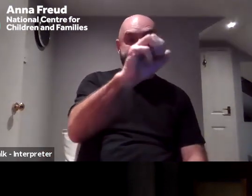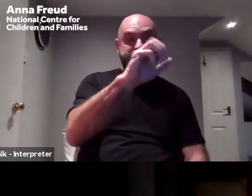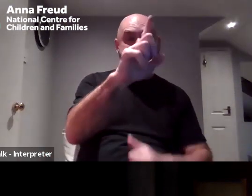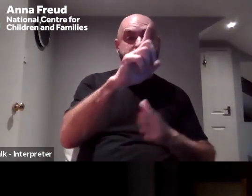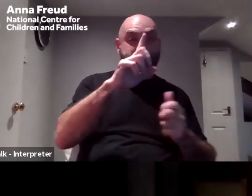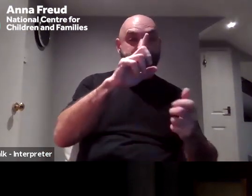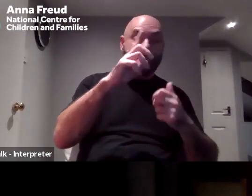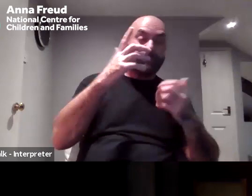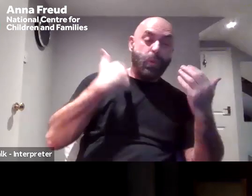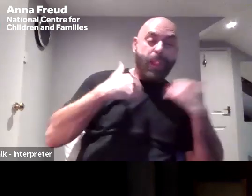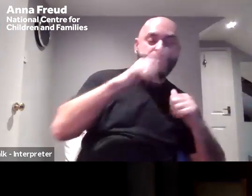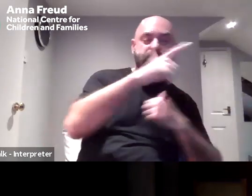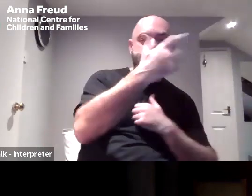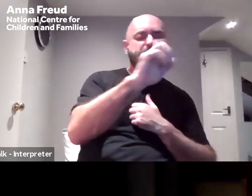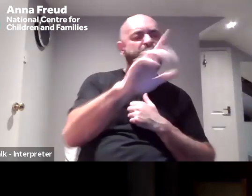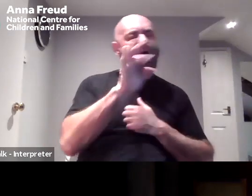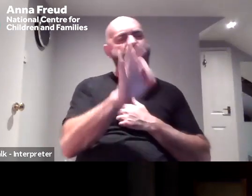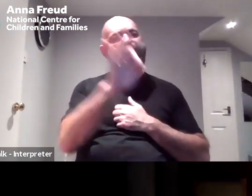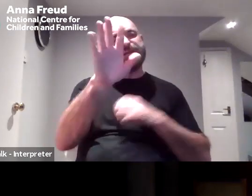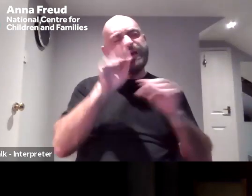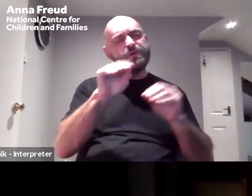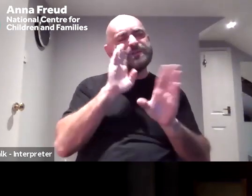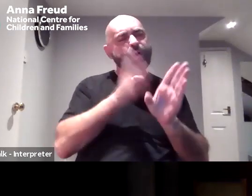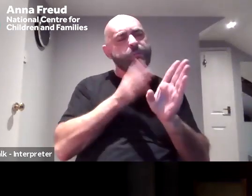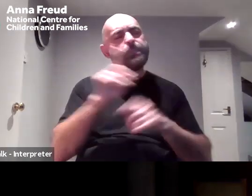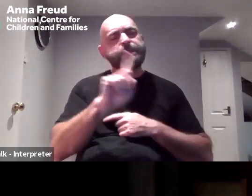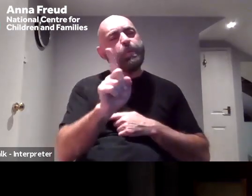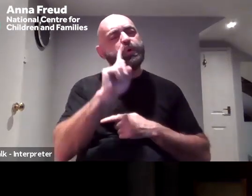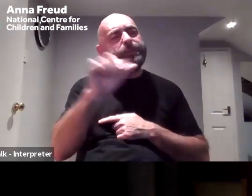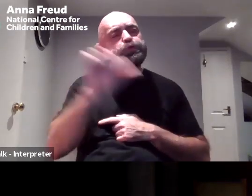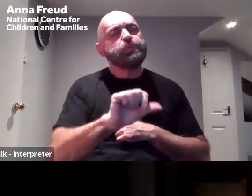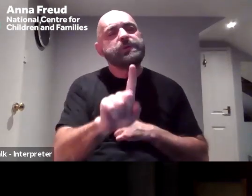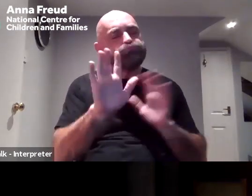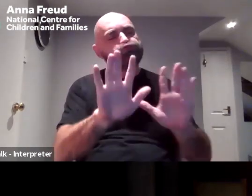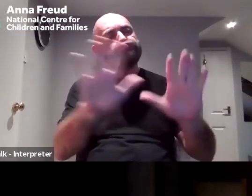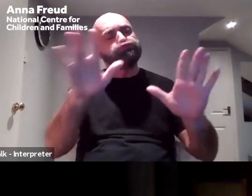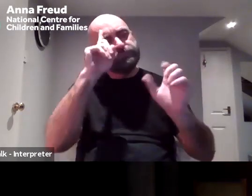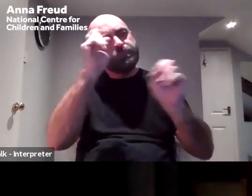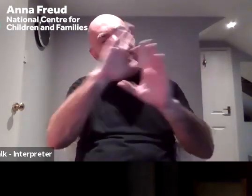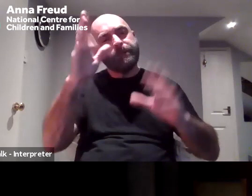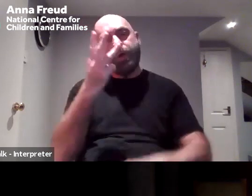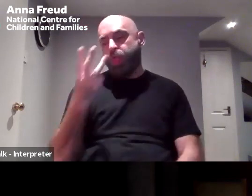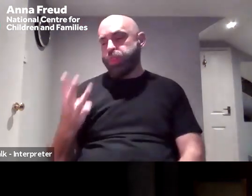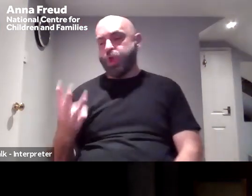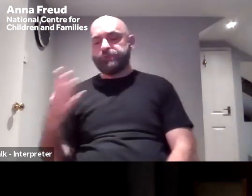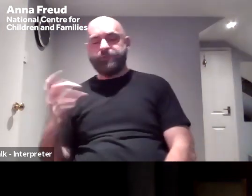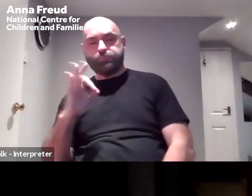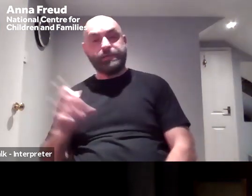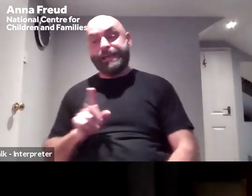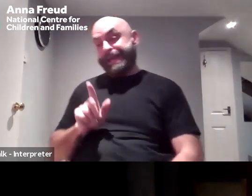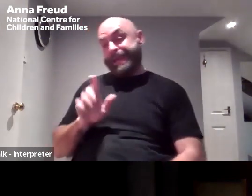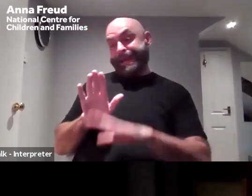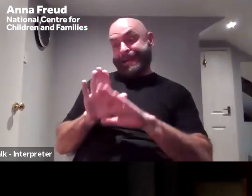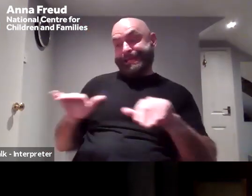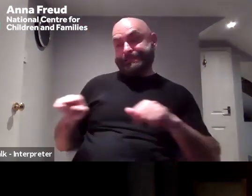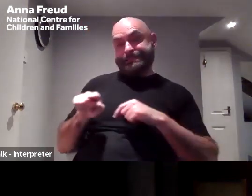decile. So I asked educational psychologists, what do you think it should be, that 35%? If kids